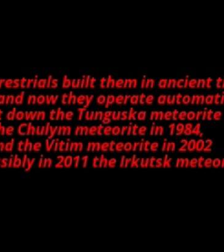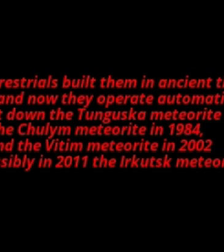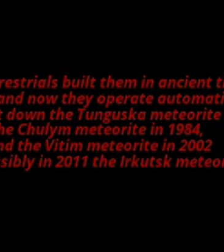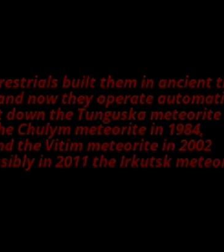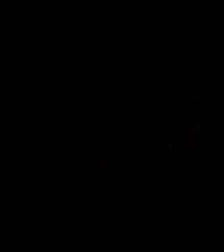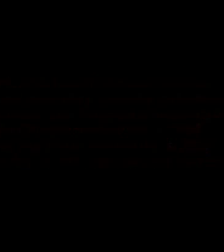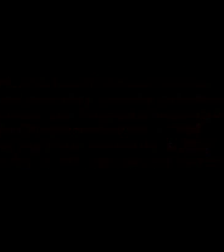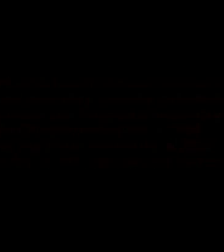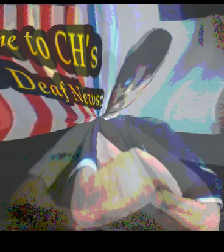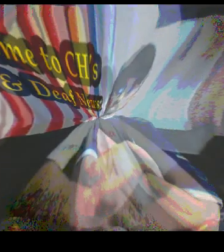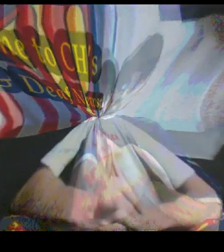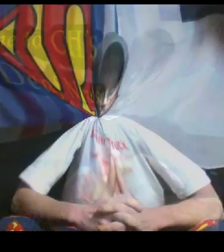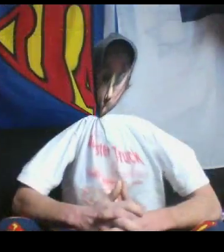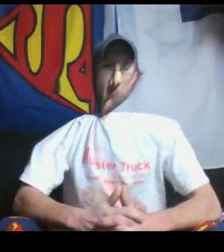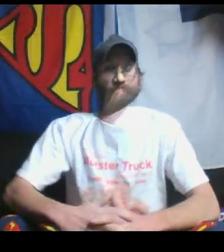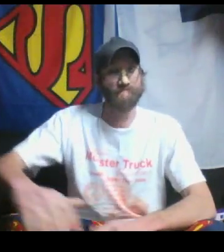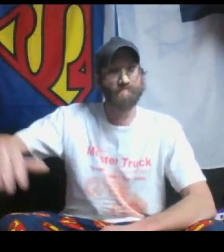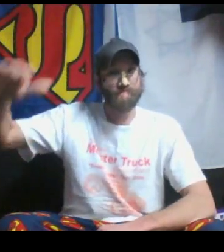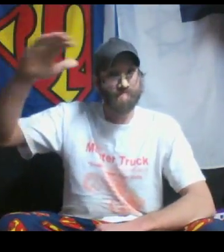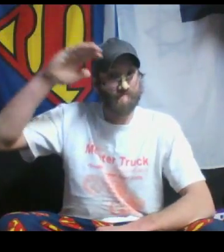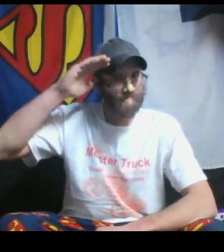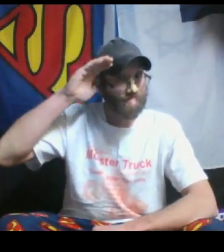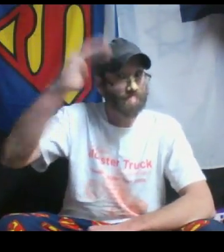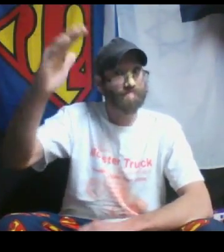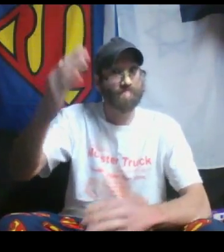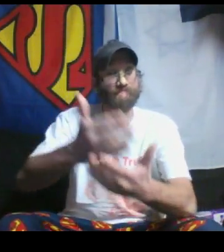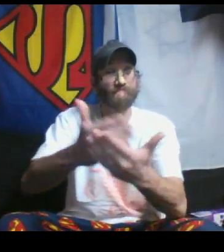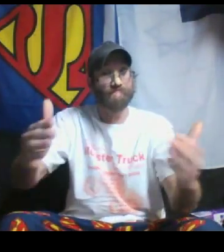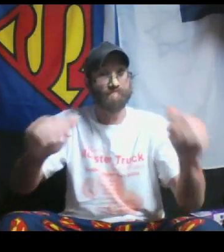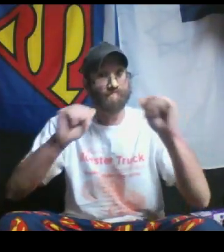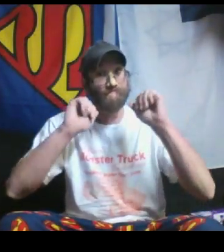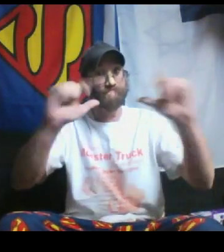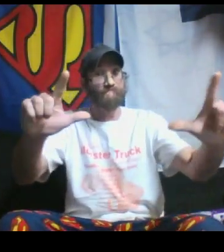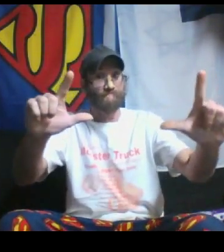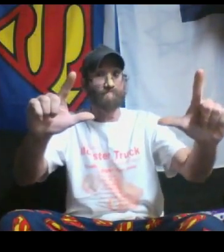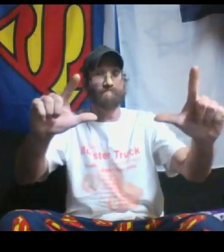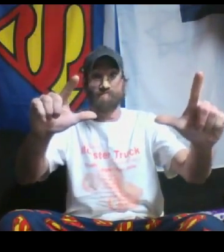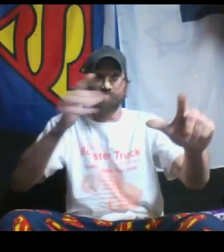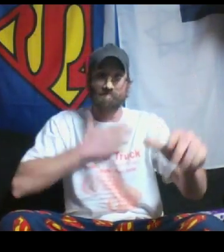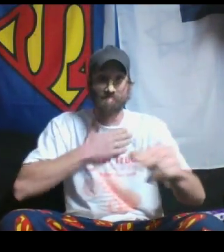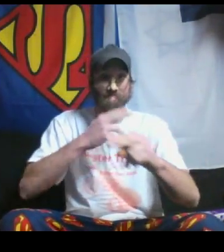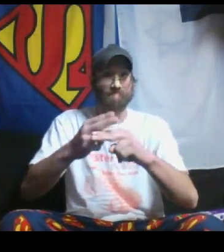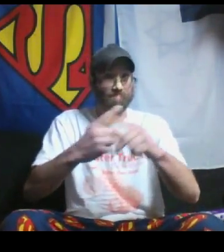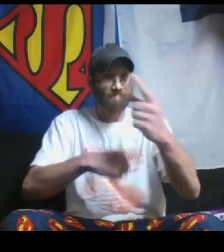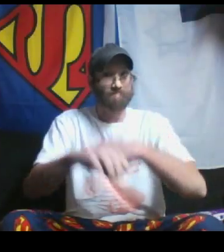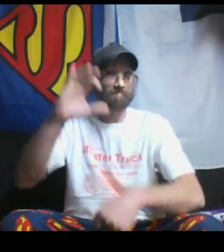up and crazy. Your friend pays only 25 bucks. Who enjoys it more? Obviously, we're eliminating random factors like getting